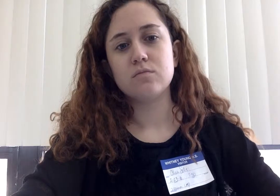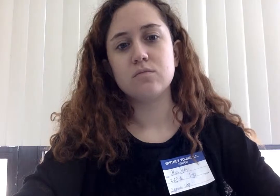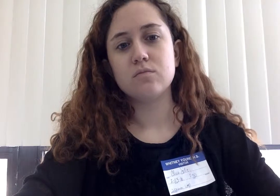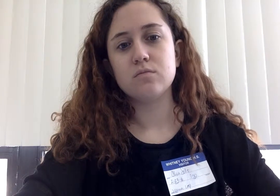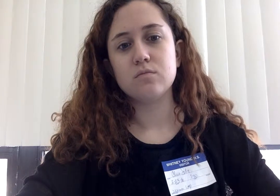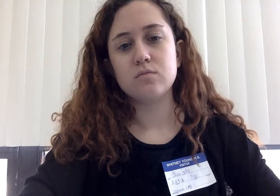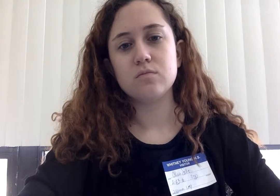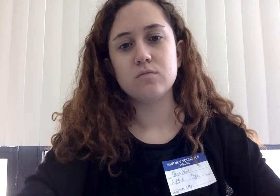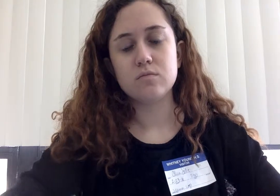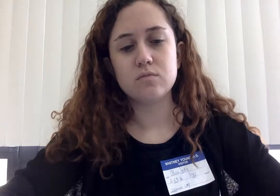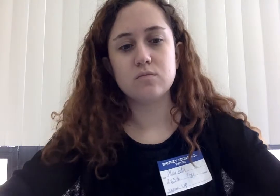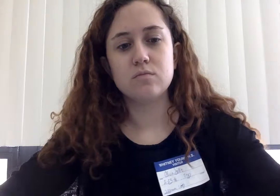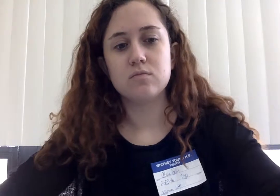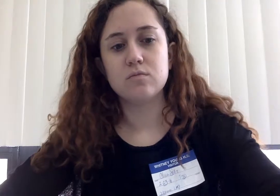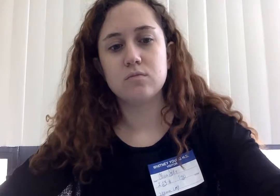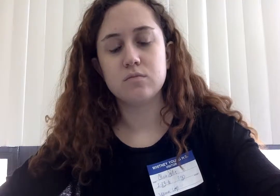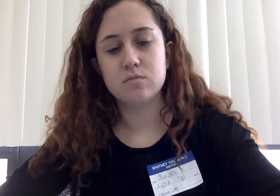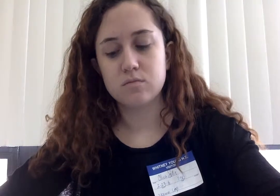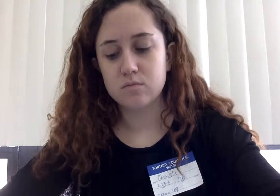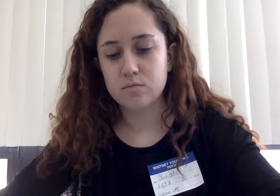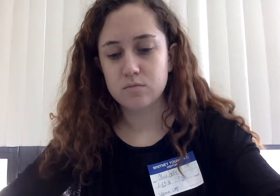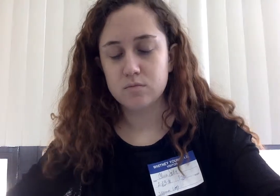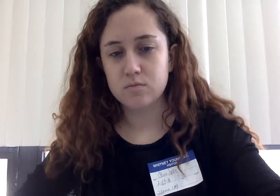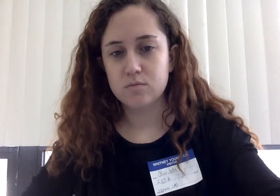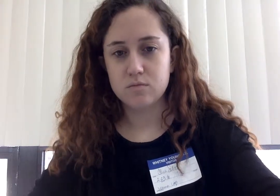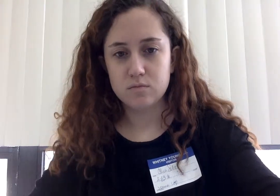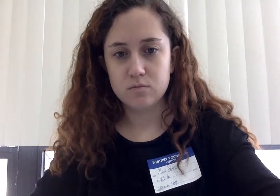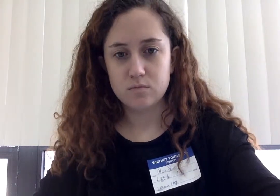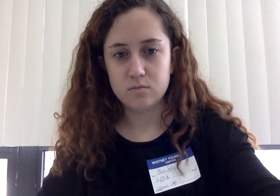to do is simplify this. We cancel these two terms.